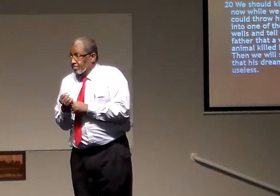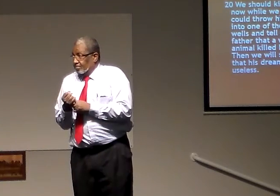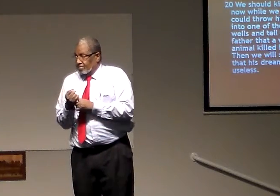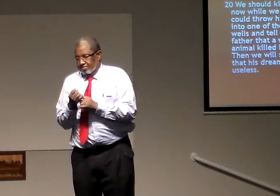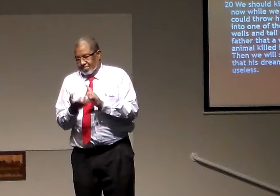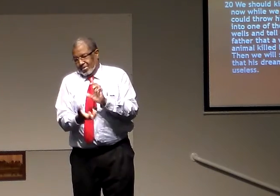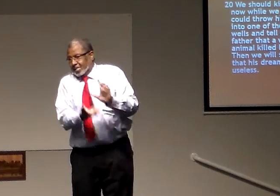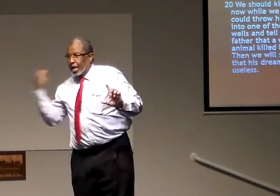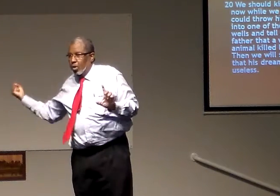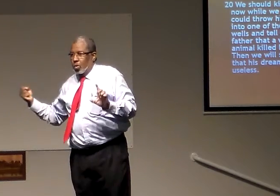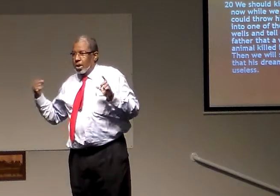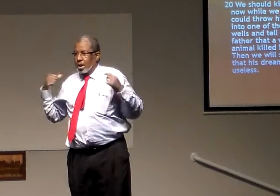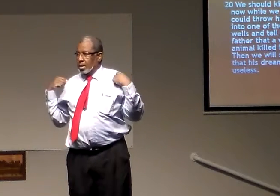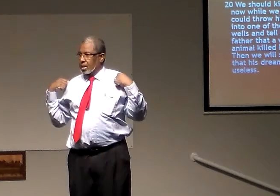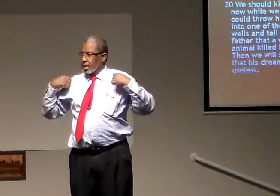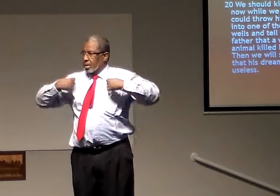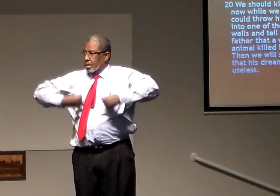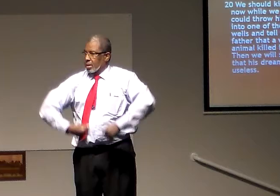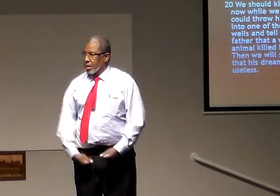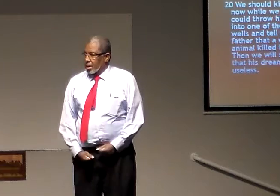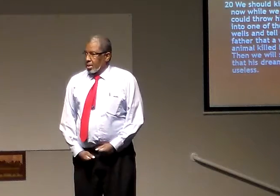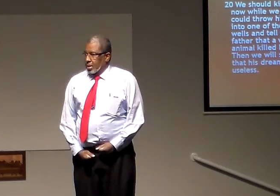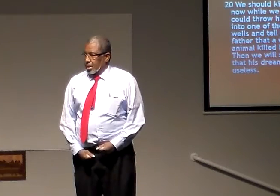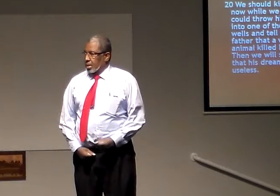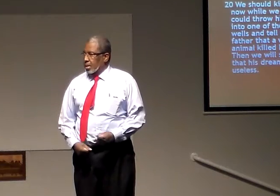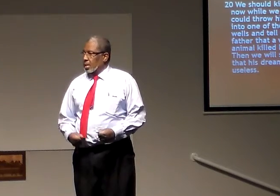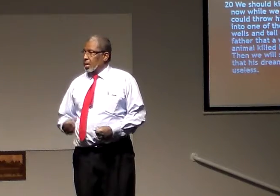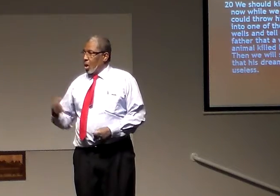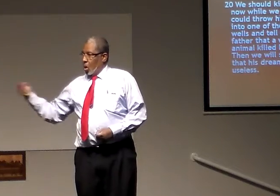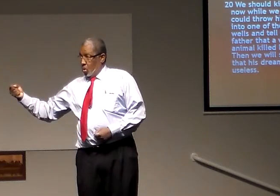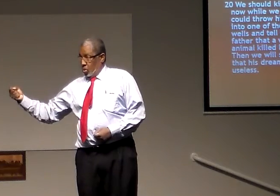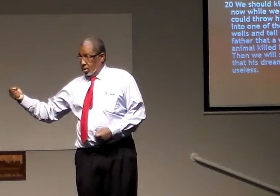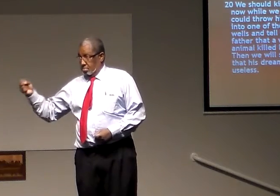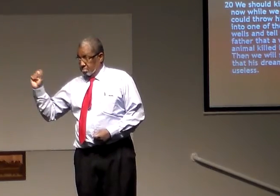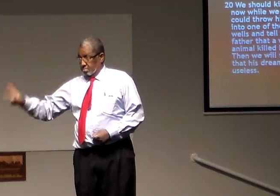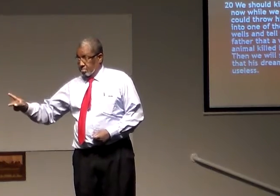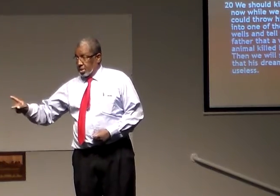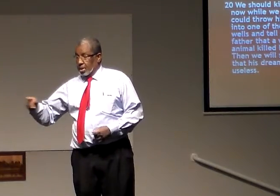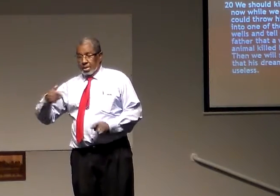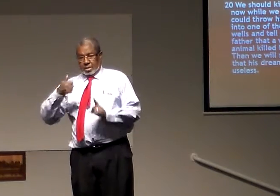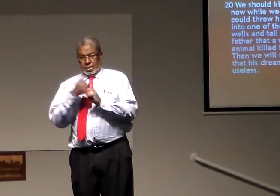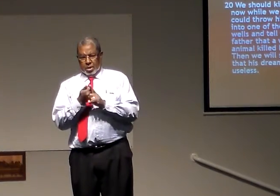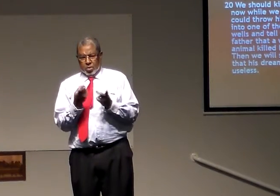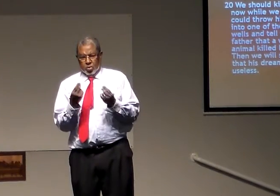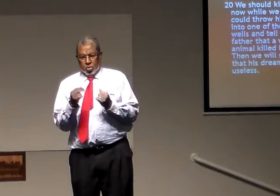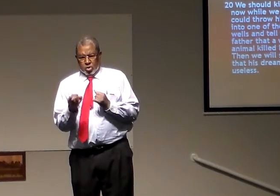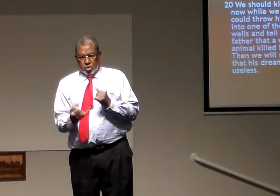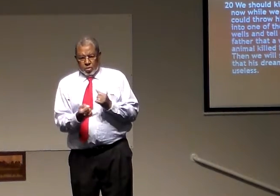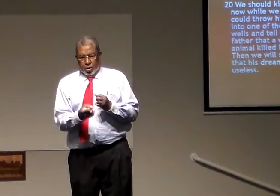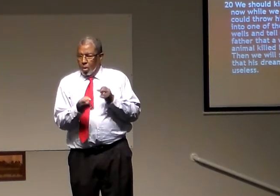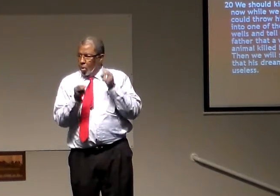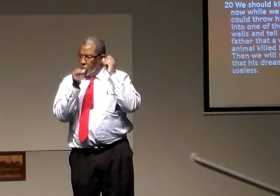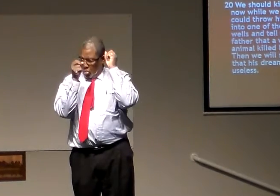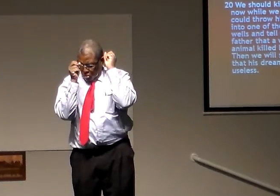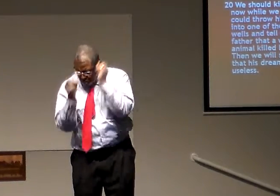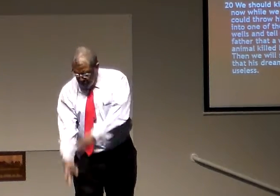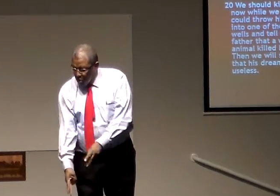capture him. Take away his coat. Hold on to that coat, okay? What do we do with Joseph?